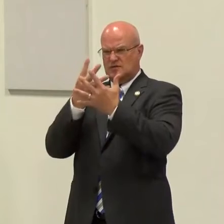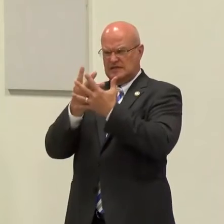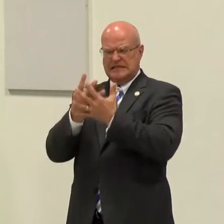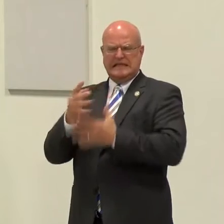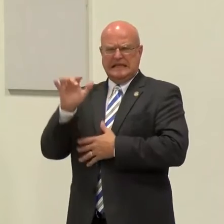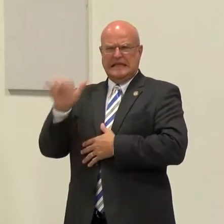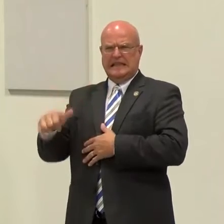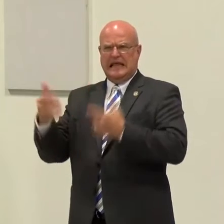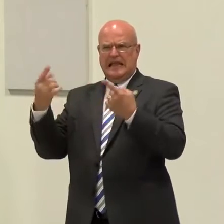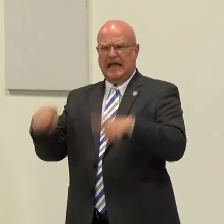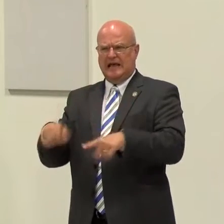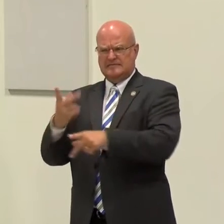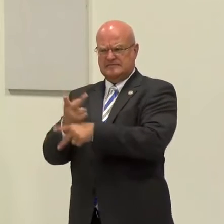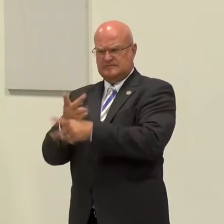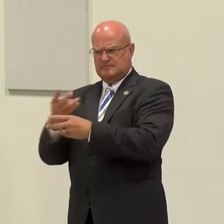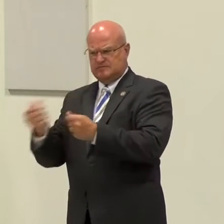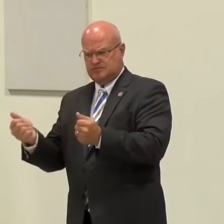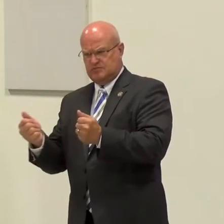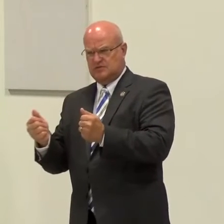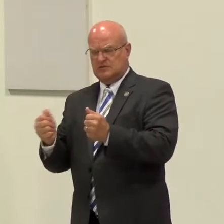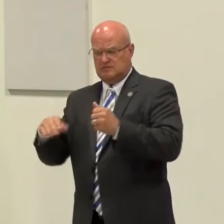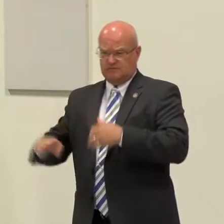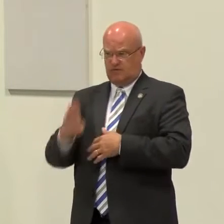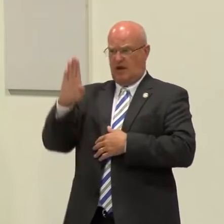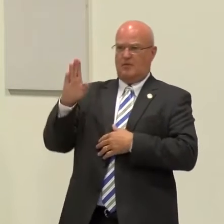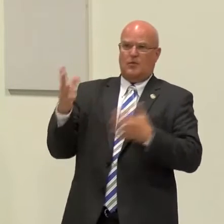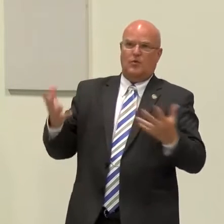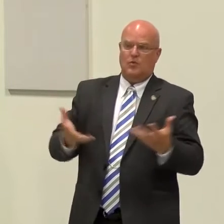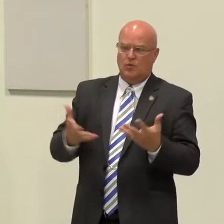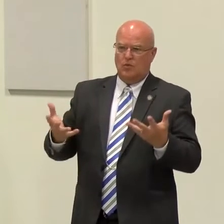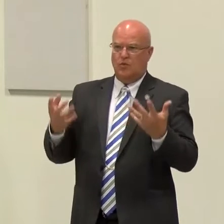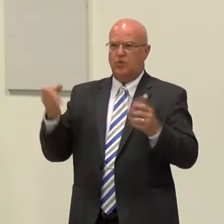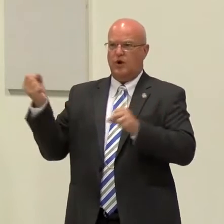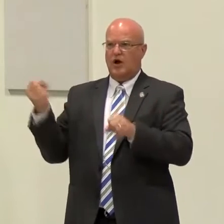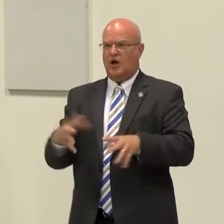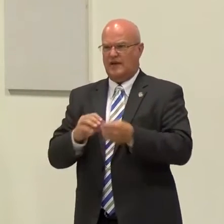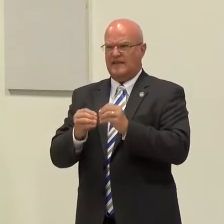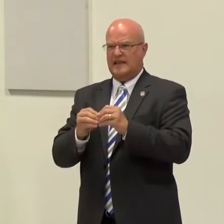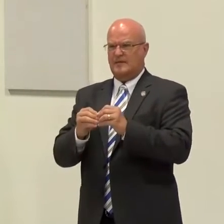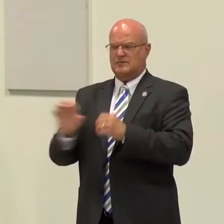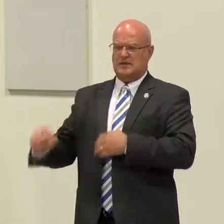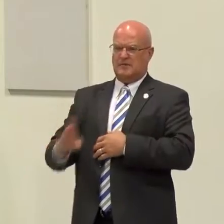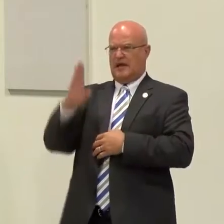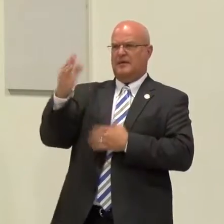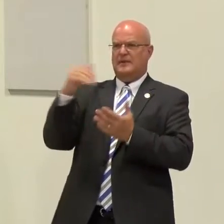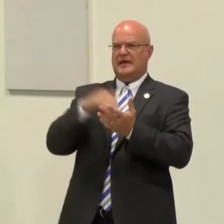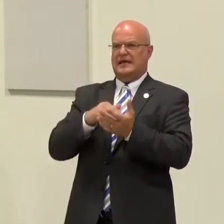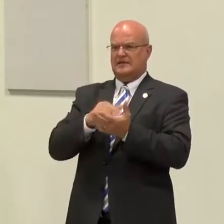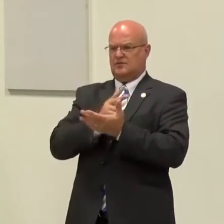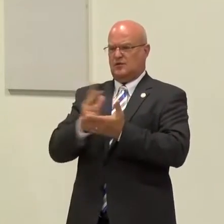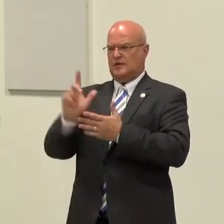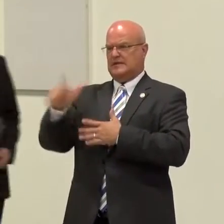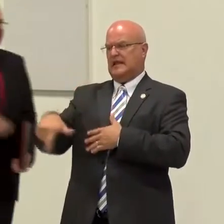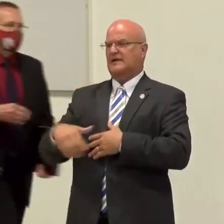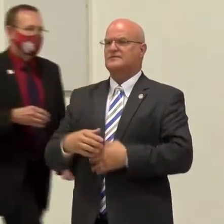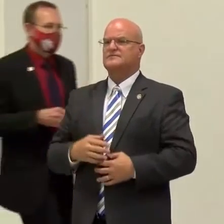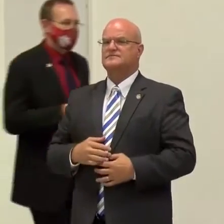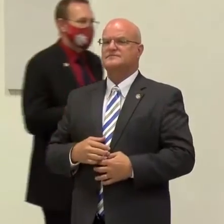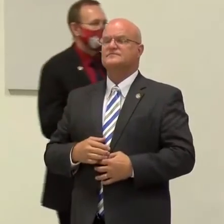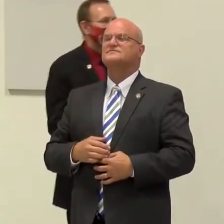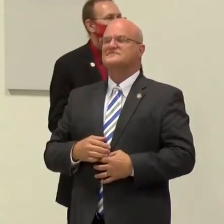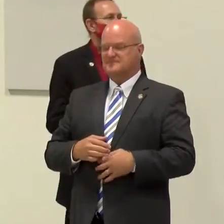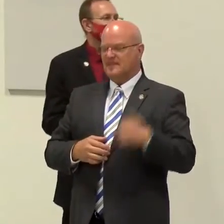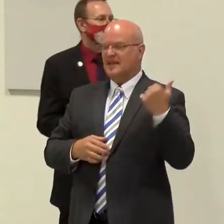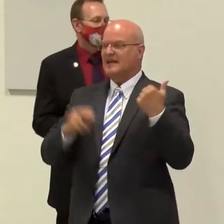that had been taken care of. Is this a flare-up, or what caused those numbers to come back up again 2 weeks later?